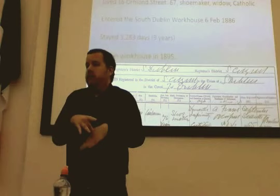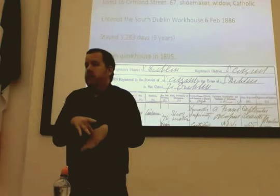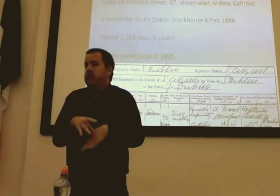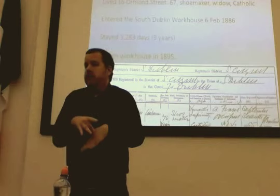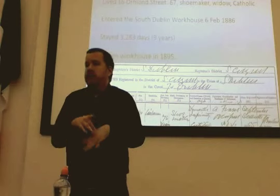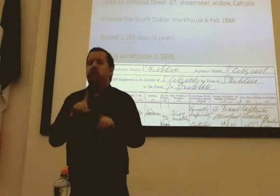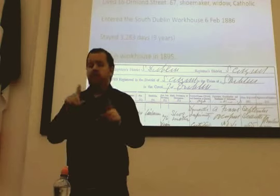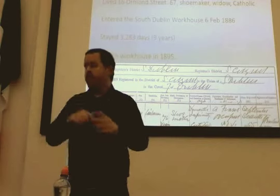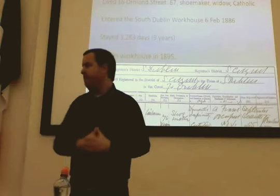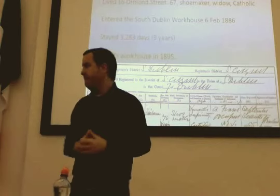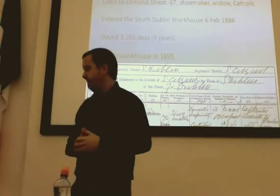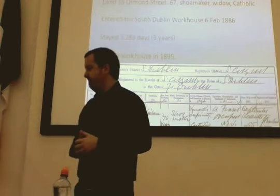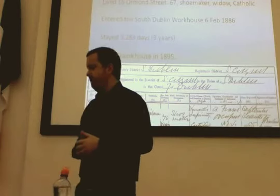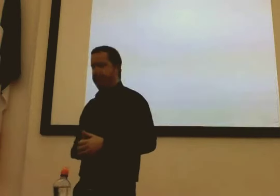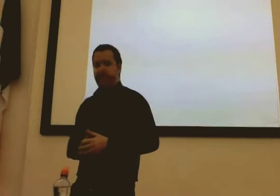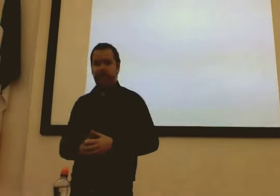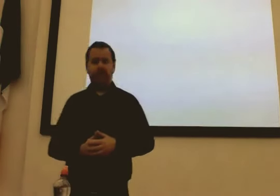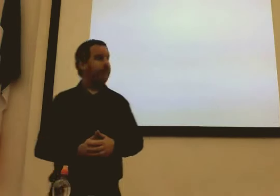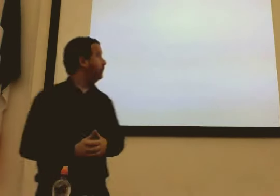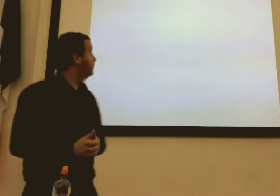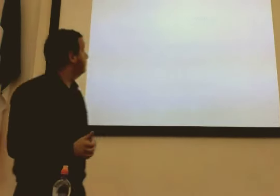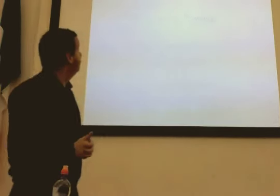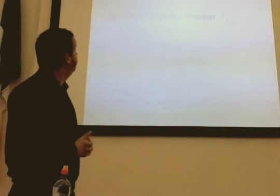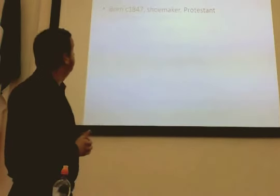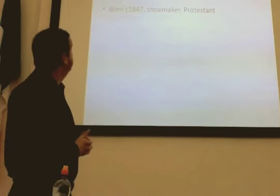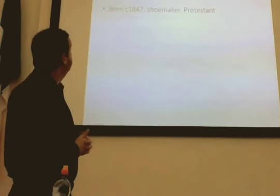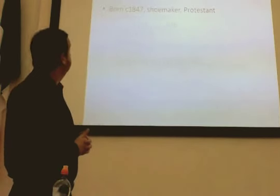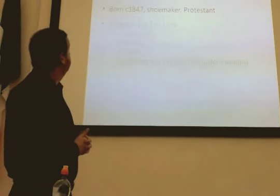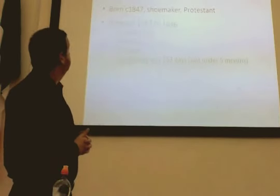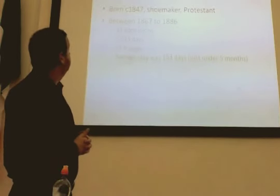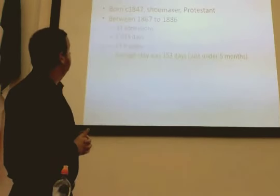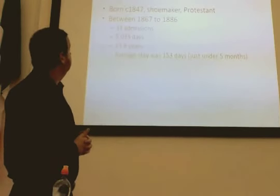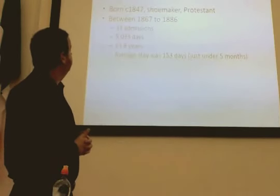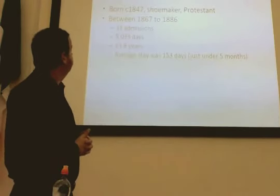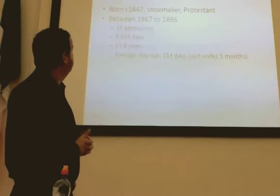So it just meant he was extremely sick. Right.